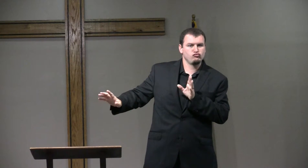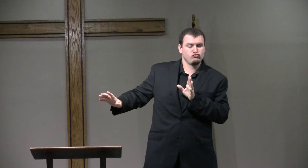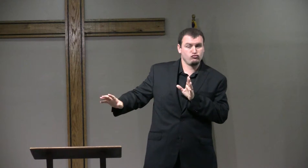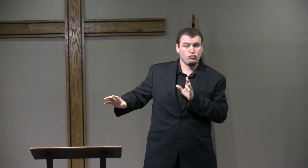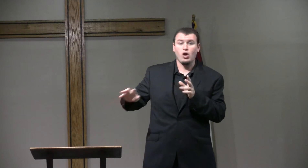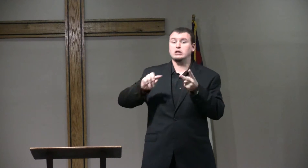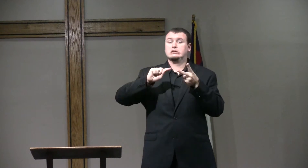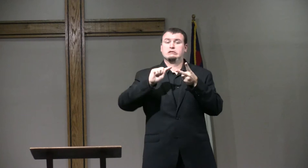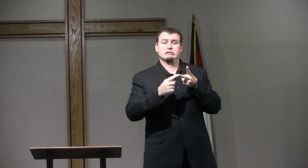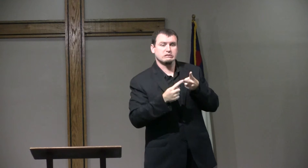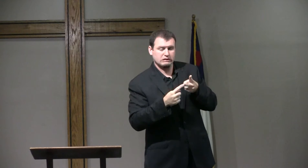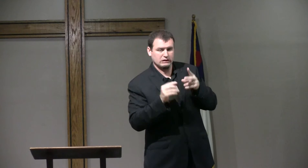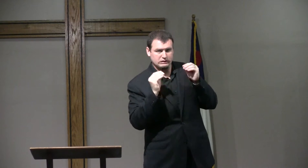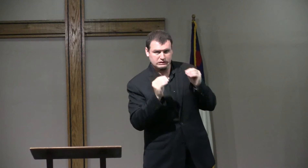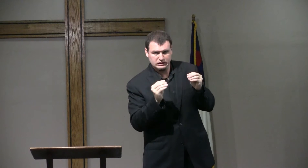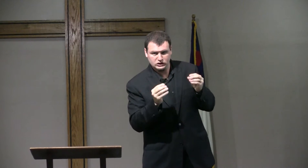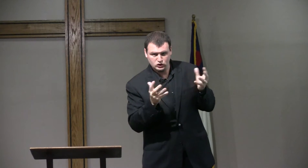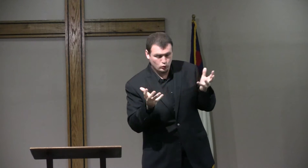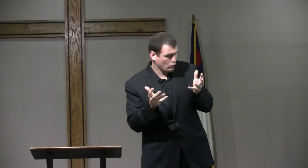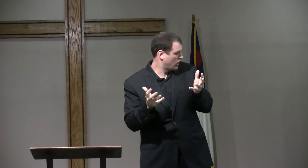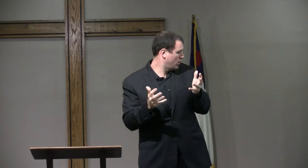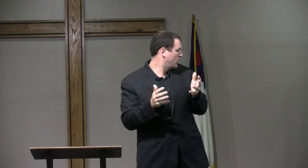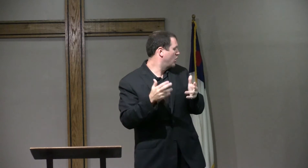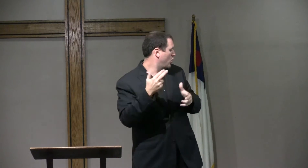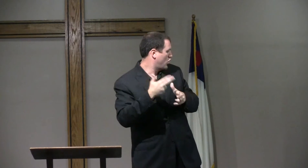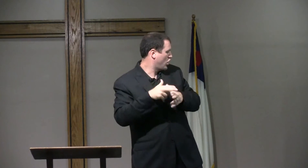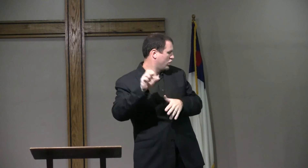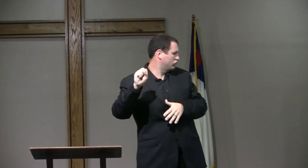He could divorce her. The second teaching